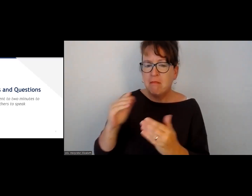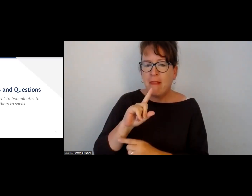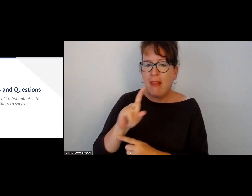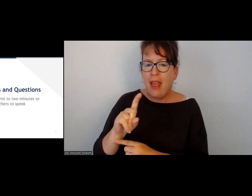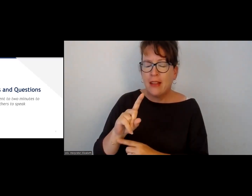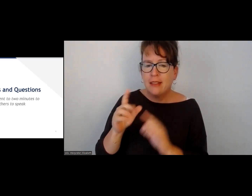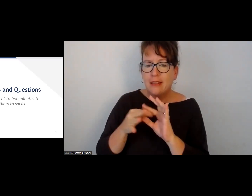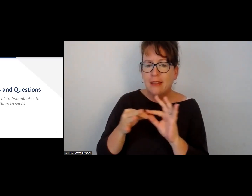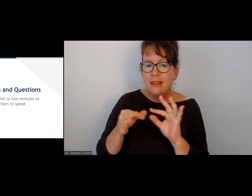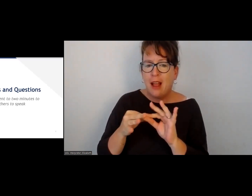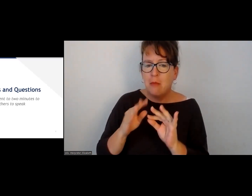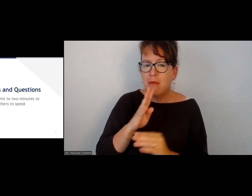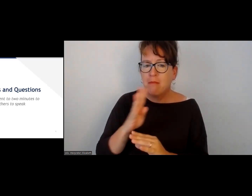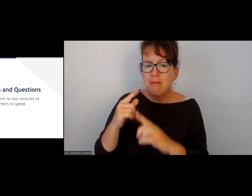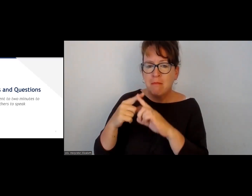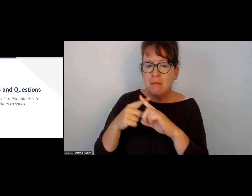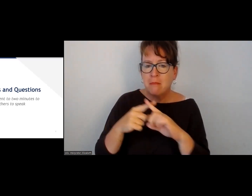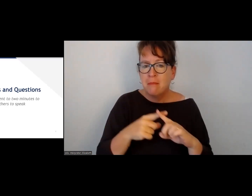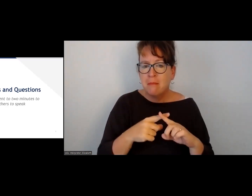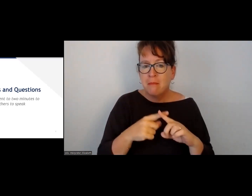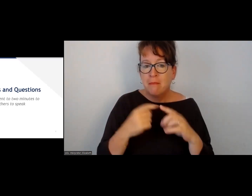All right, you should be able to unmute yourself now.